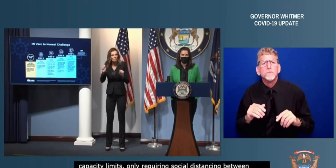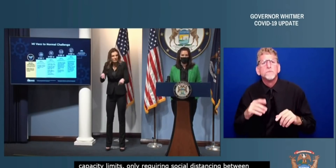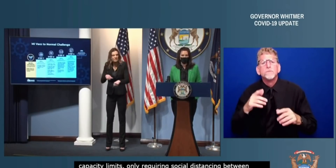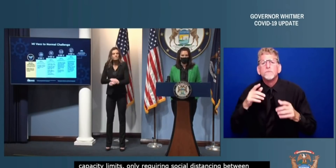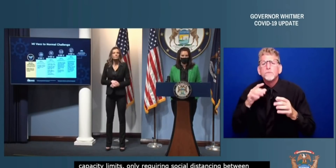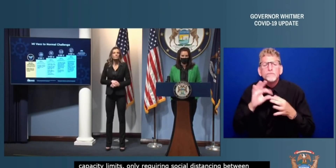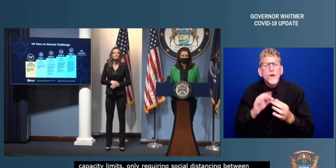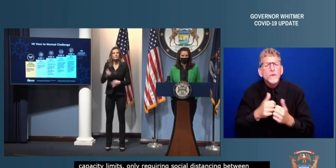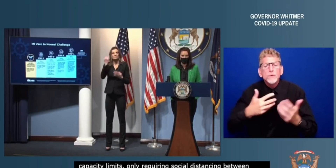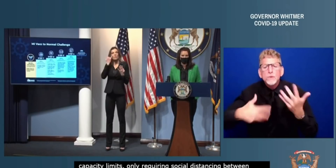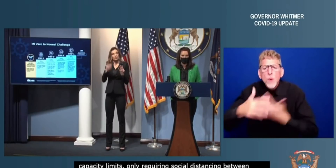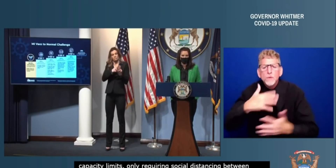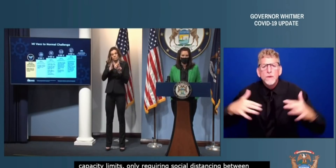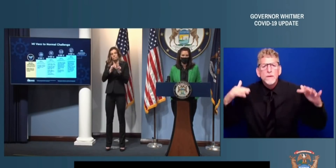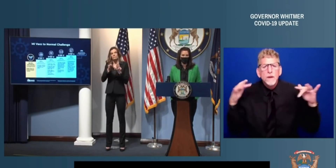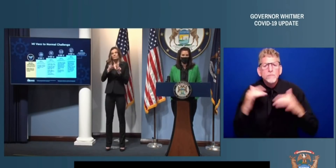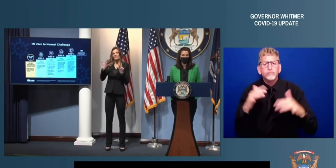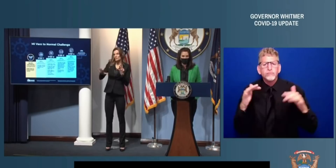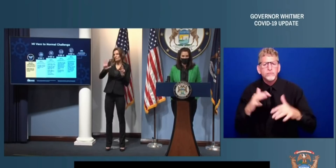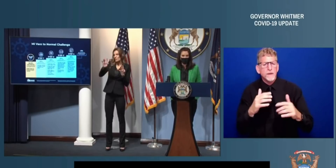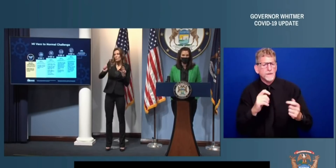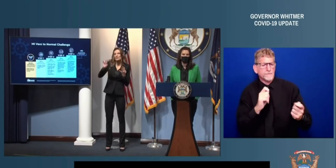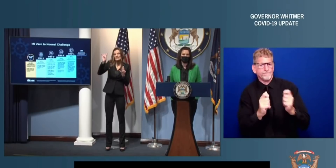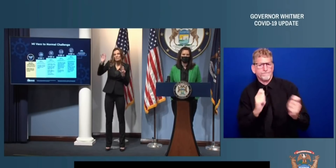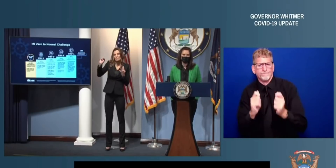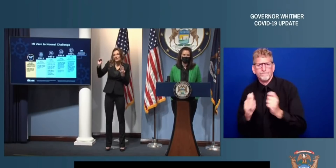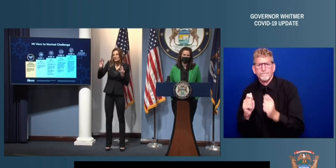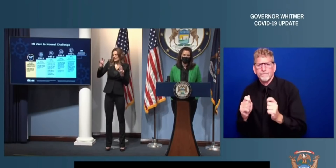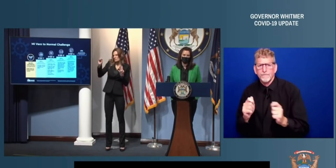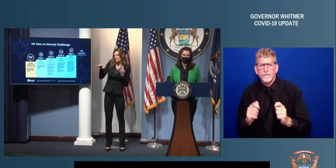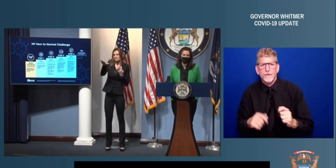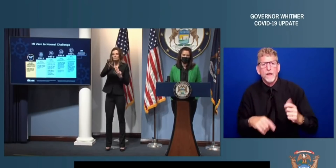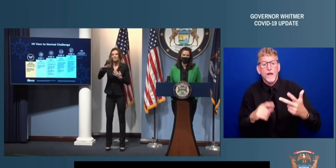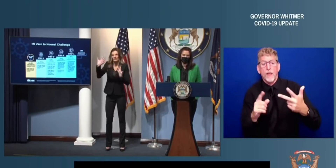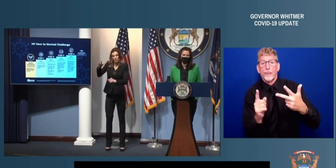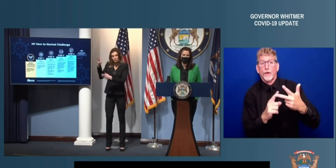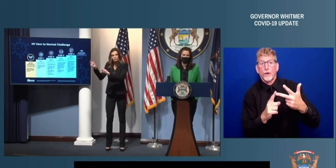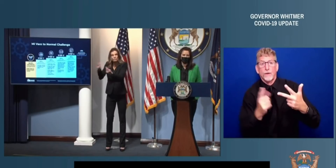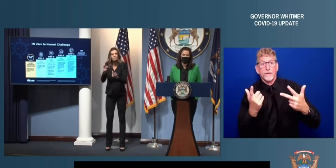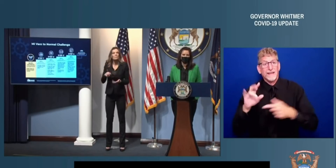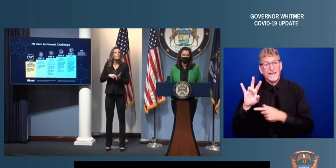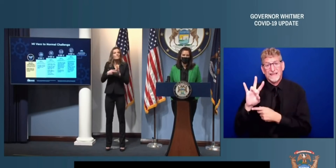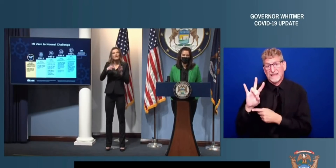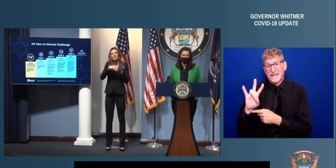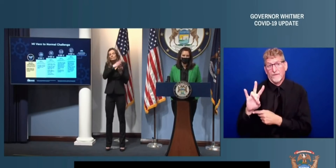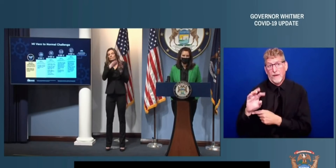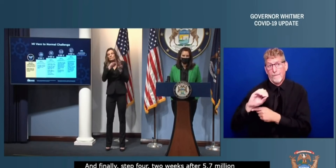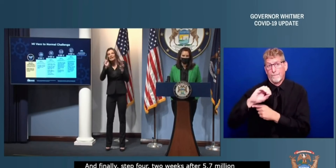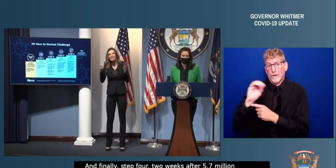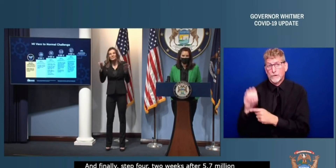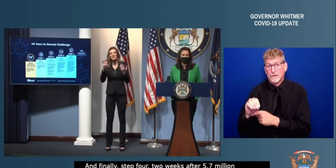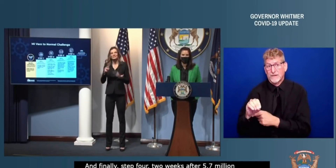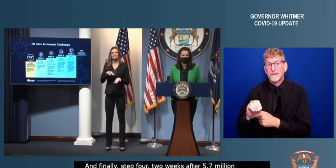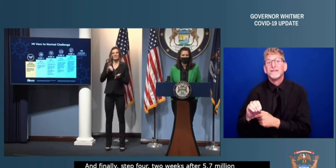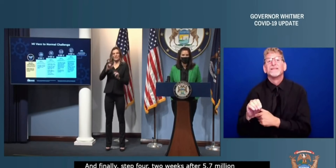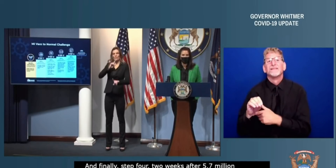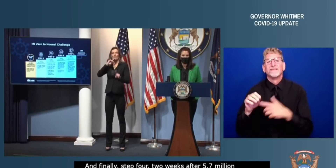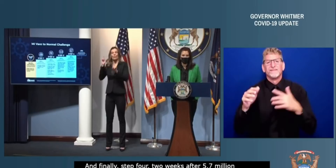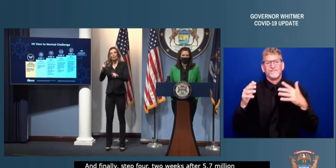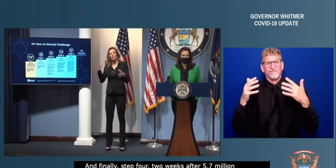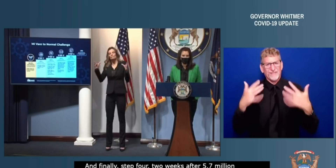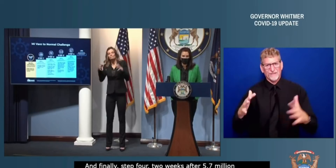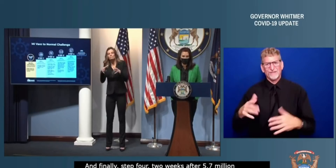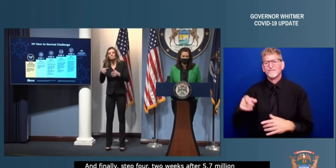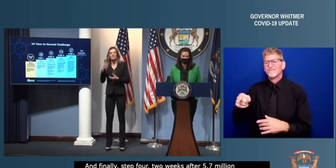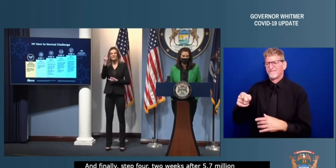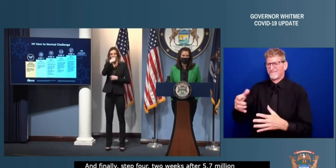weeks after 5.7 million Michiganders, or 70%, have received their first shot, we'll lift the MDHHS gathering and